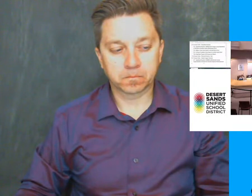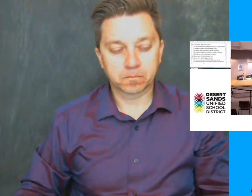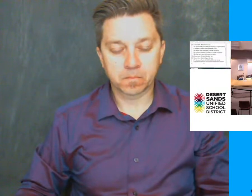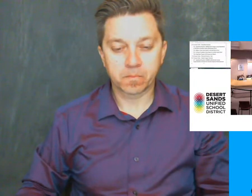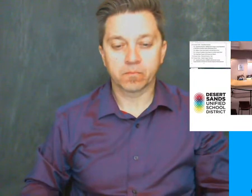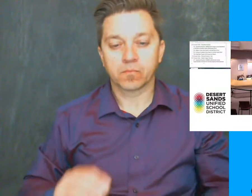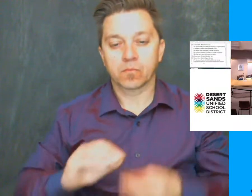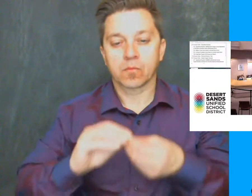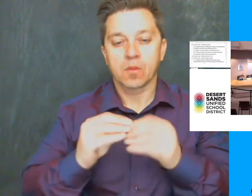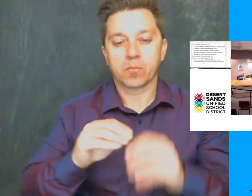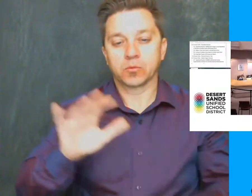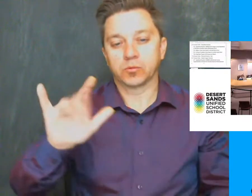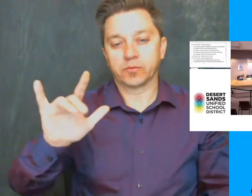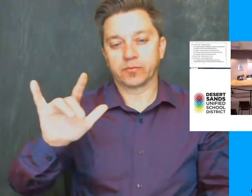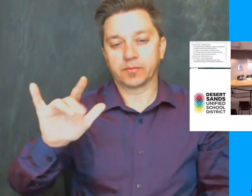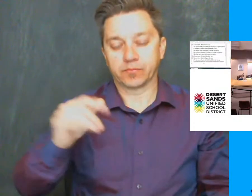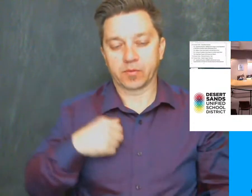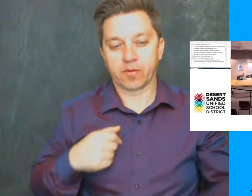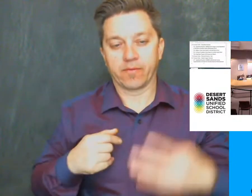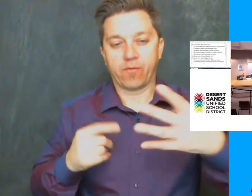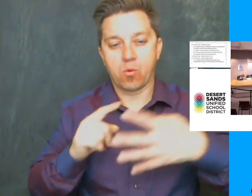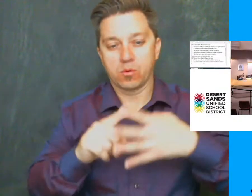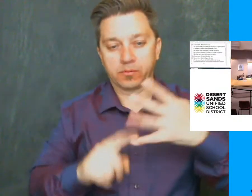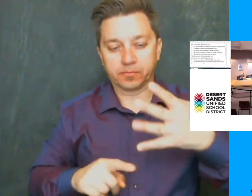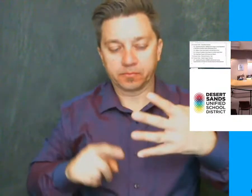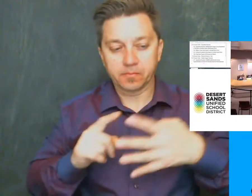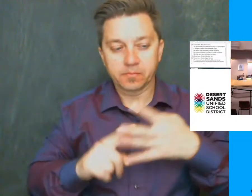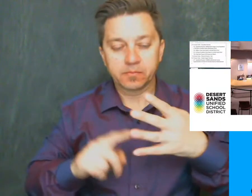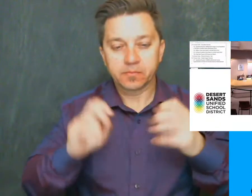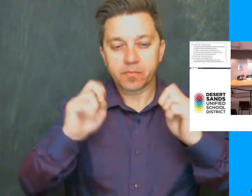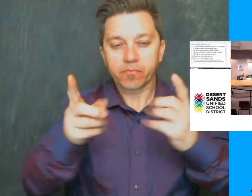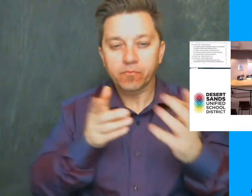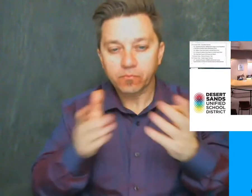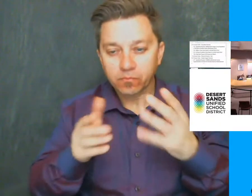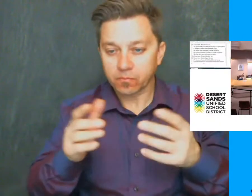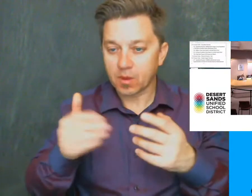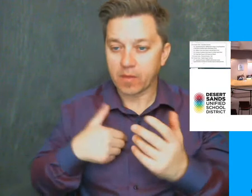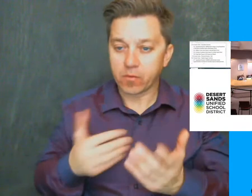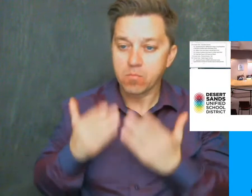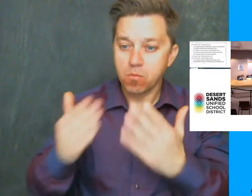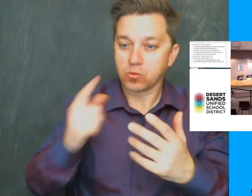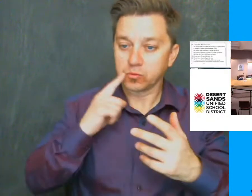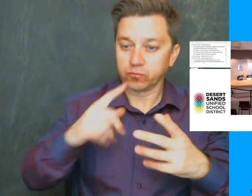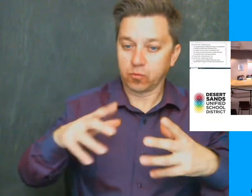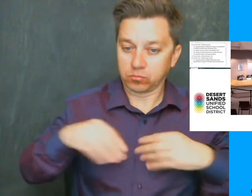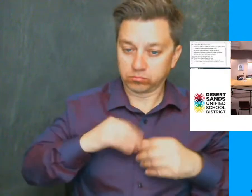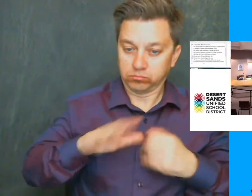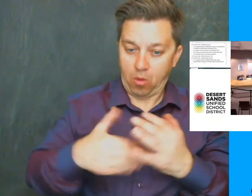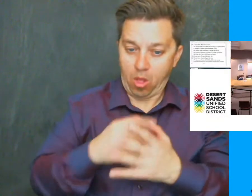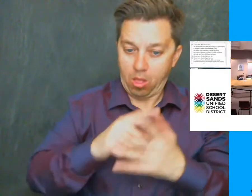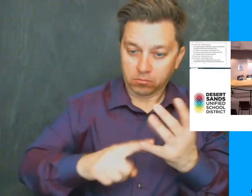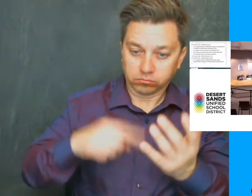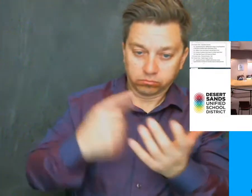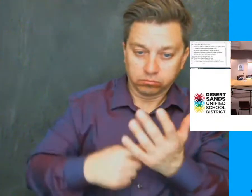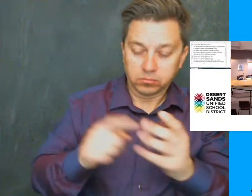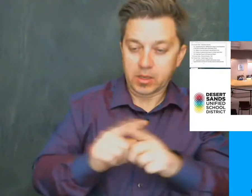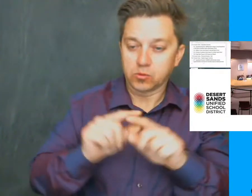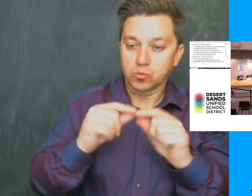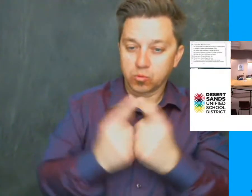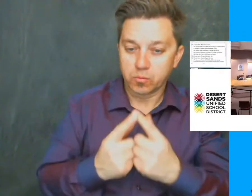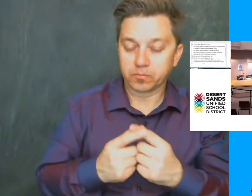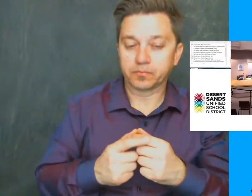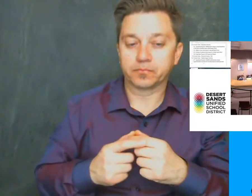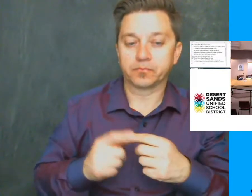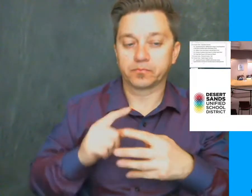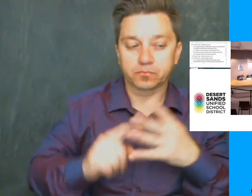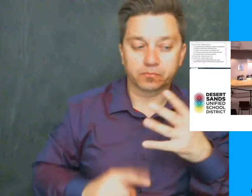25, item 25. There are four items in consent items, educational services. Is there a motion to take consent items, educational services, item 25.1